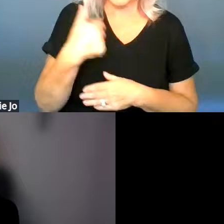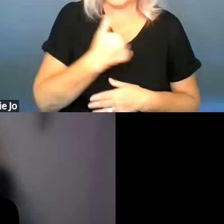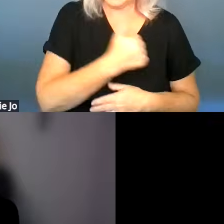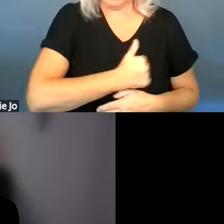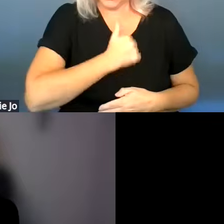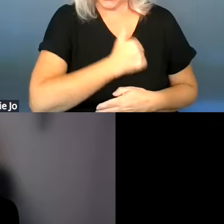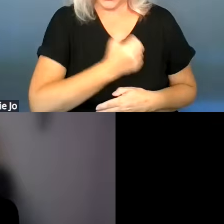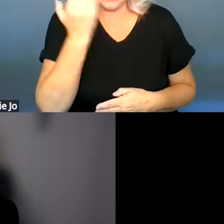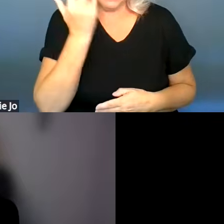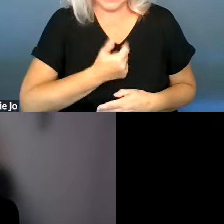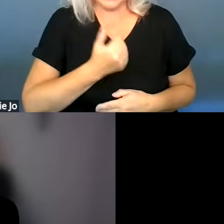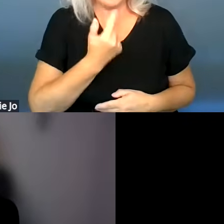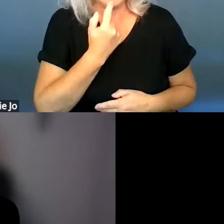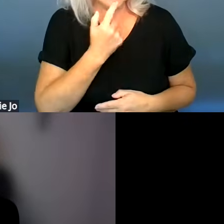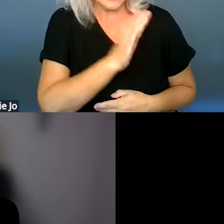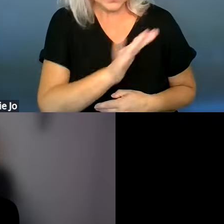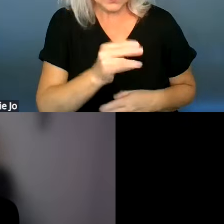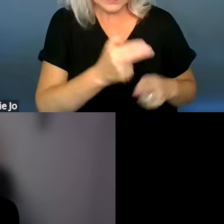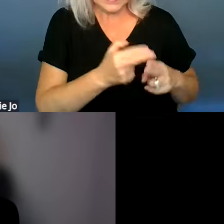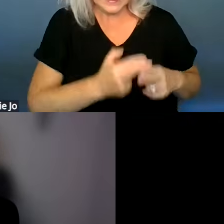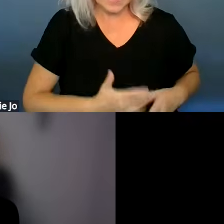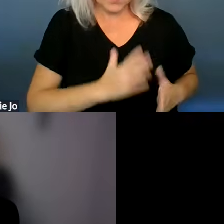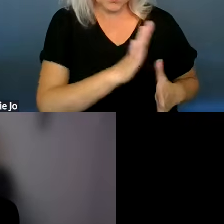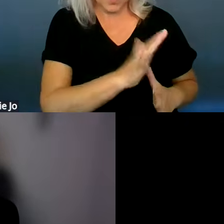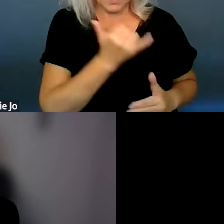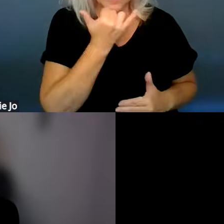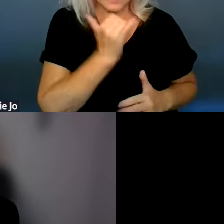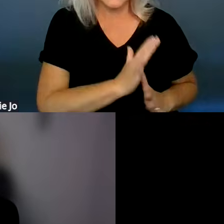any mispronunciations here, but one of them,